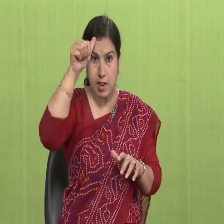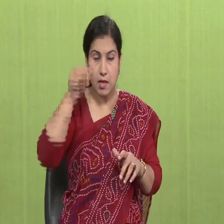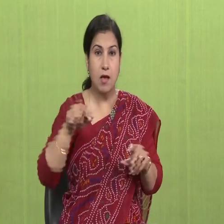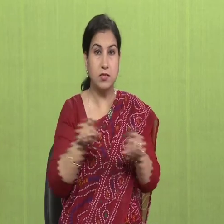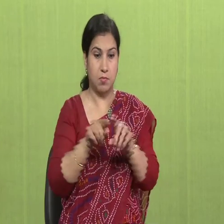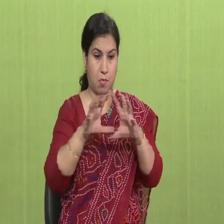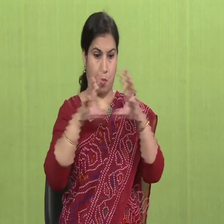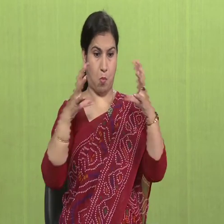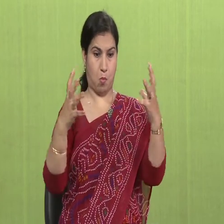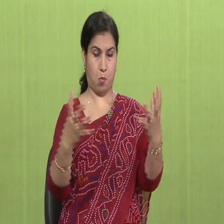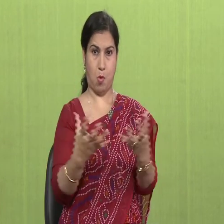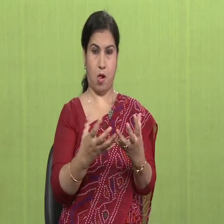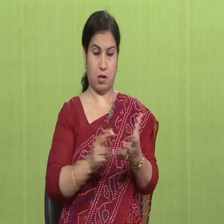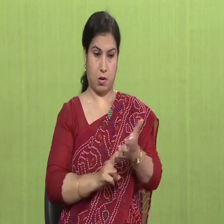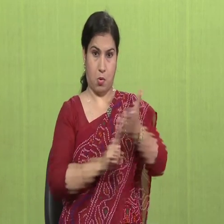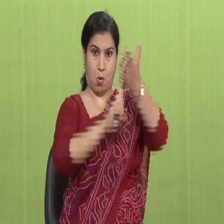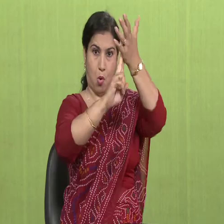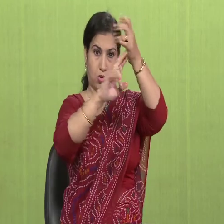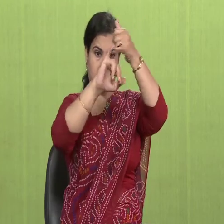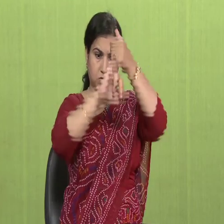also about the equator.